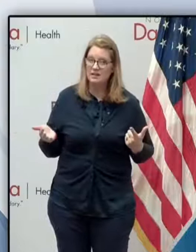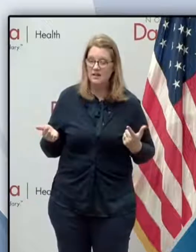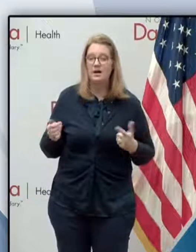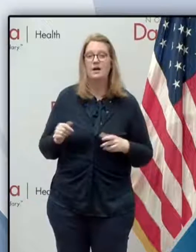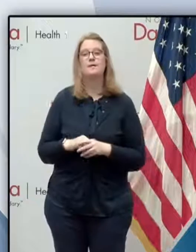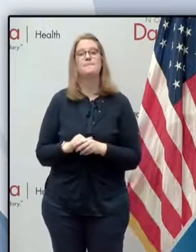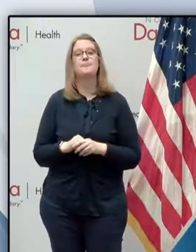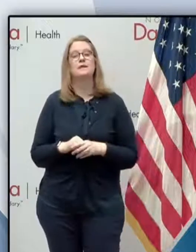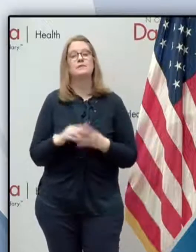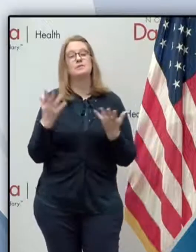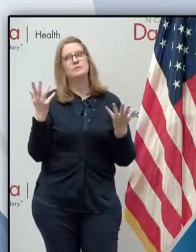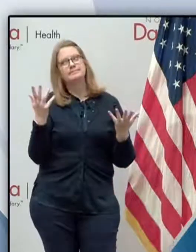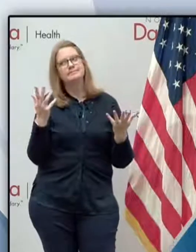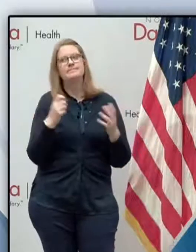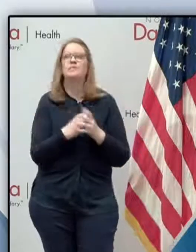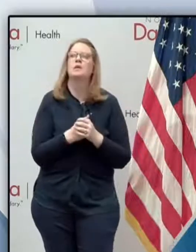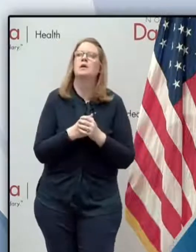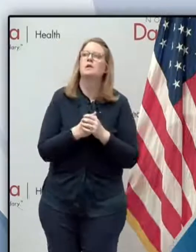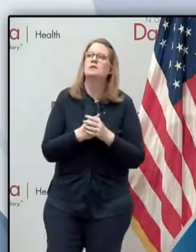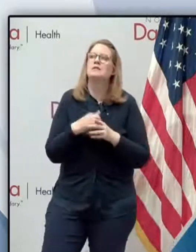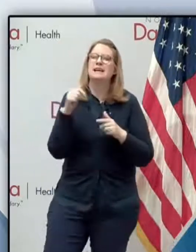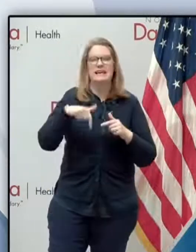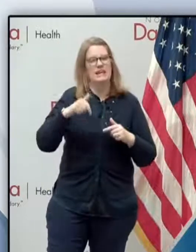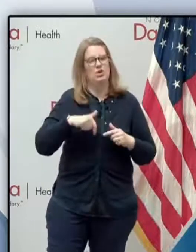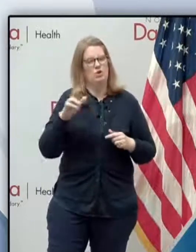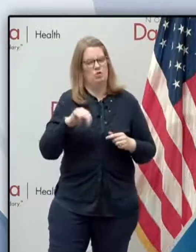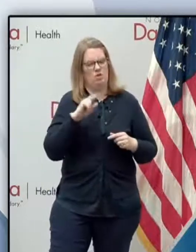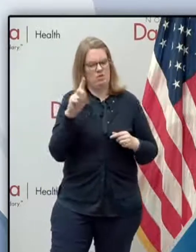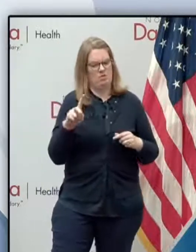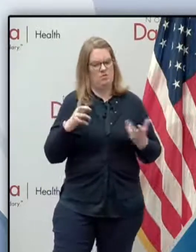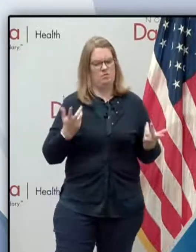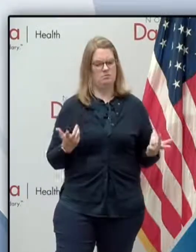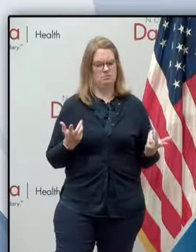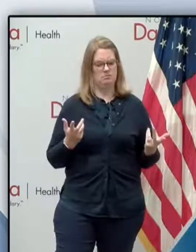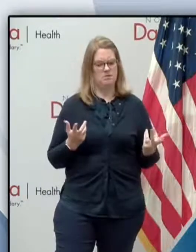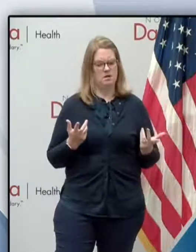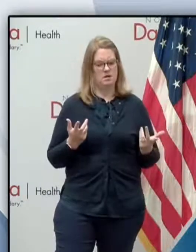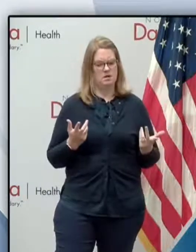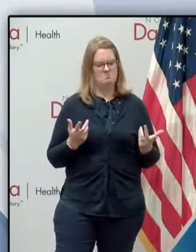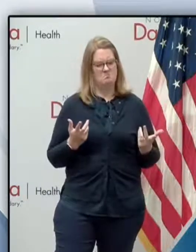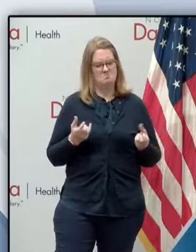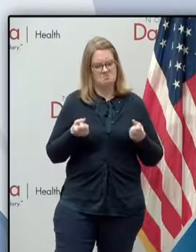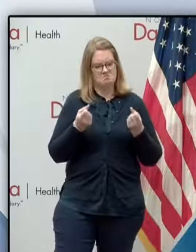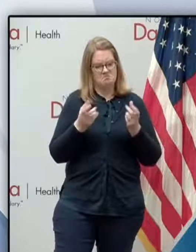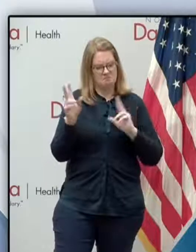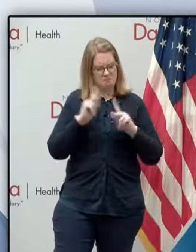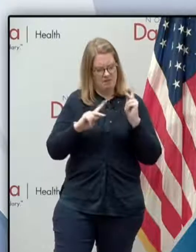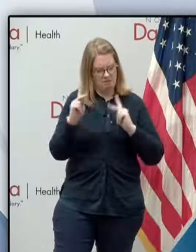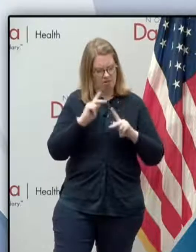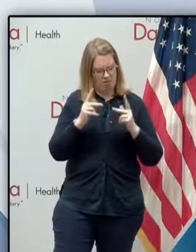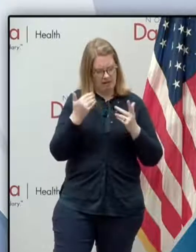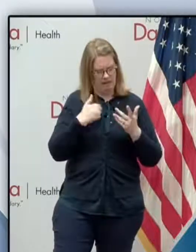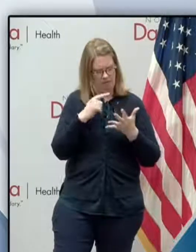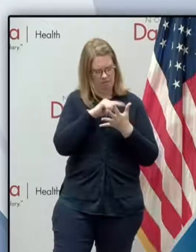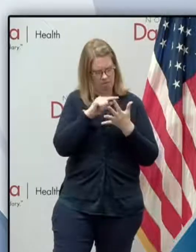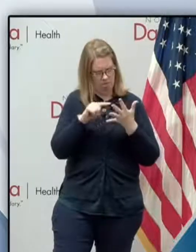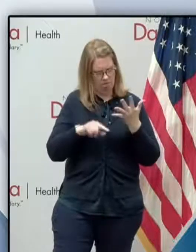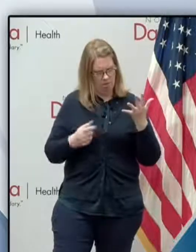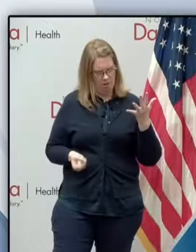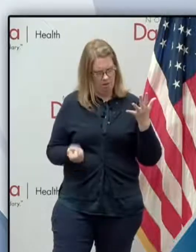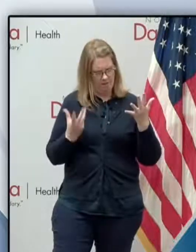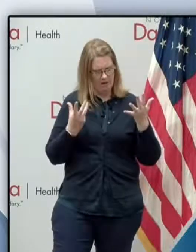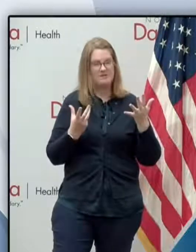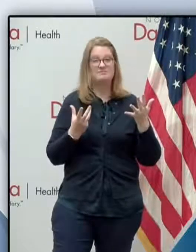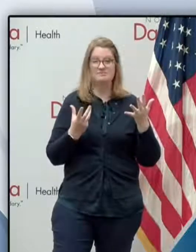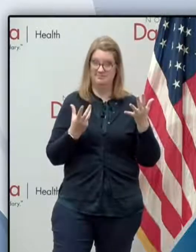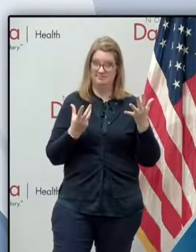list. So then we say, well, then how many North Dakotans have one or more of these underlying health conditions? Well, the sad news on that is